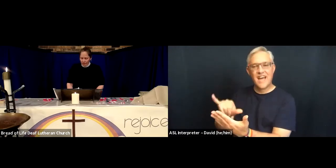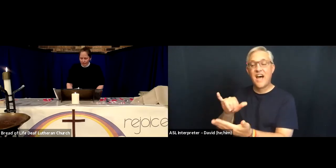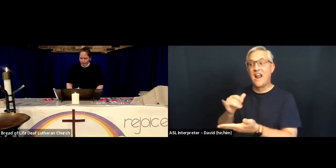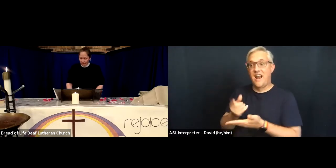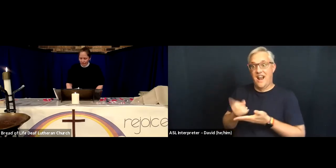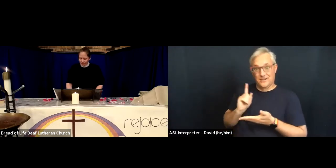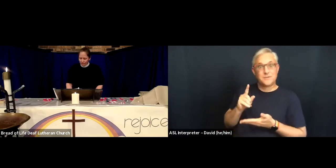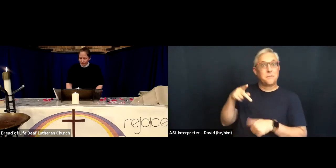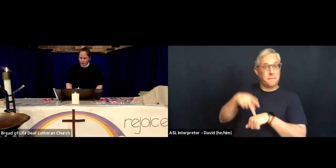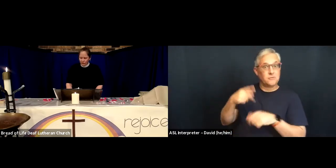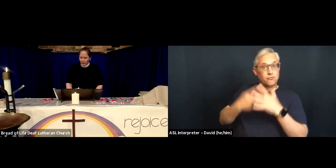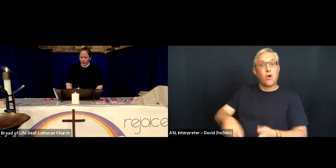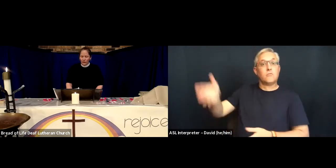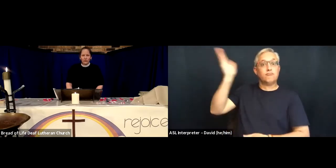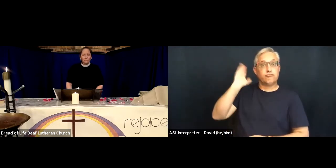crowd.